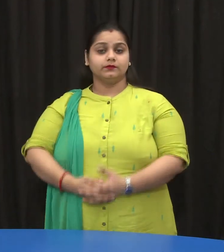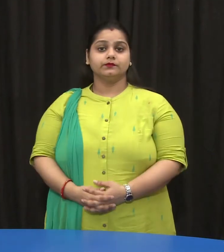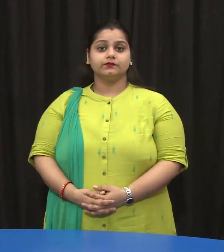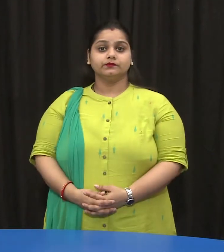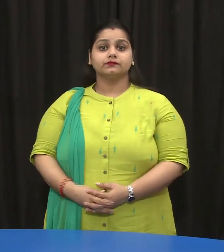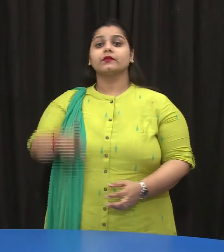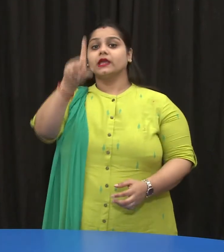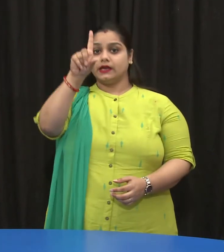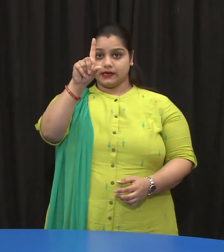10,